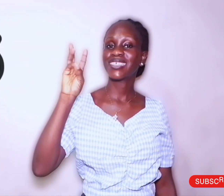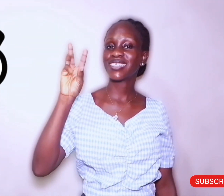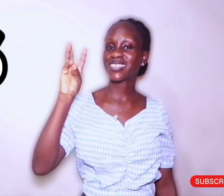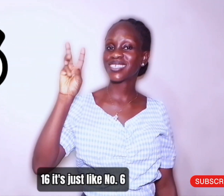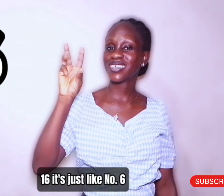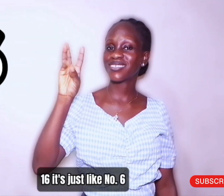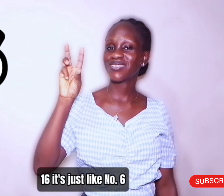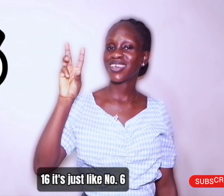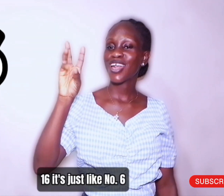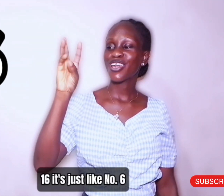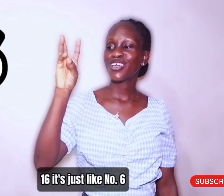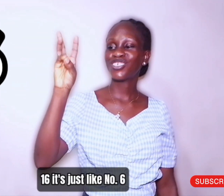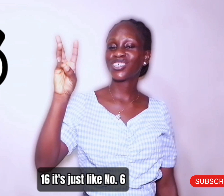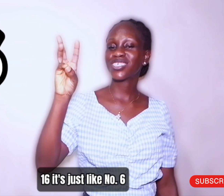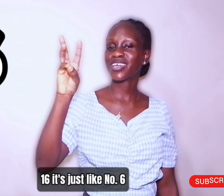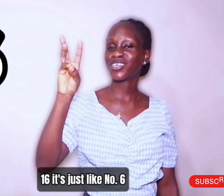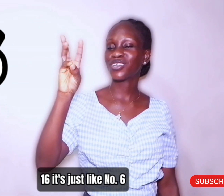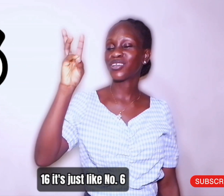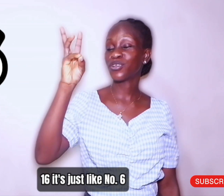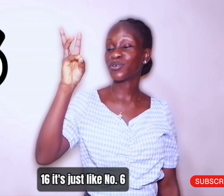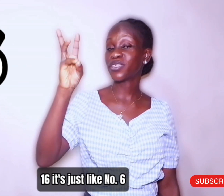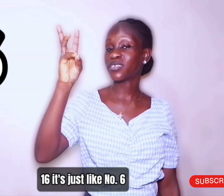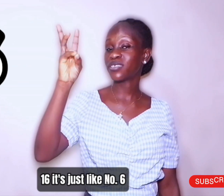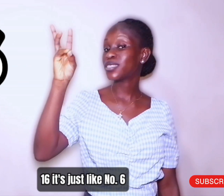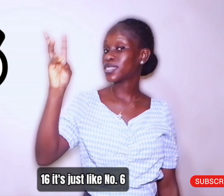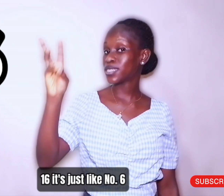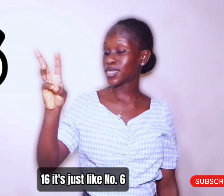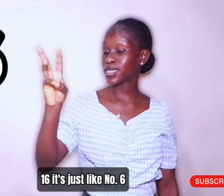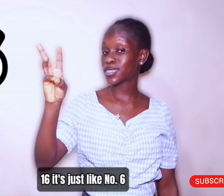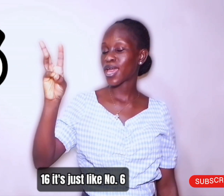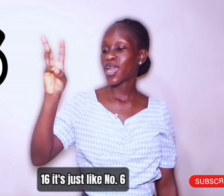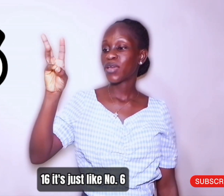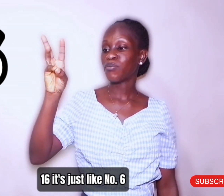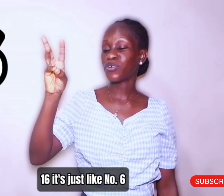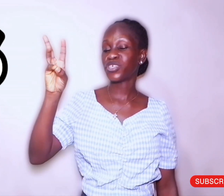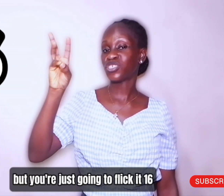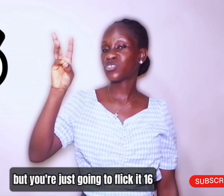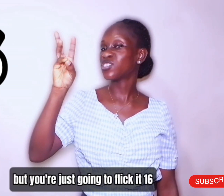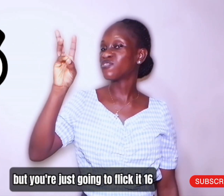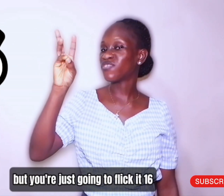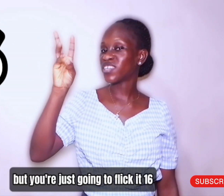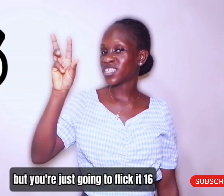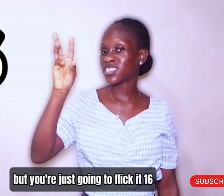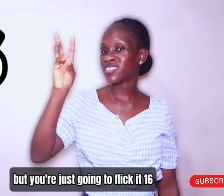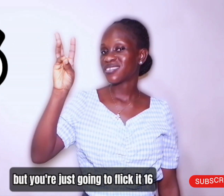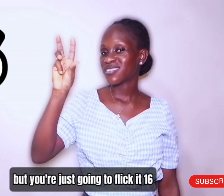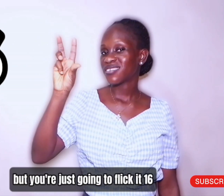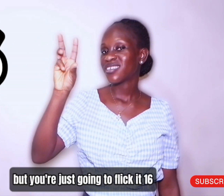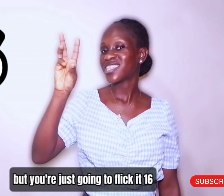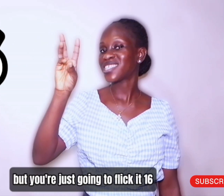16. It's just like number 6, but you're just going to flick it. 16,